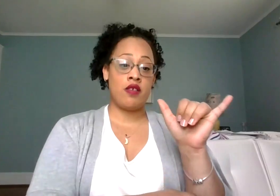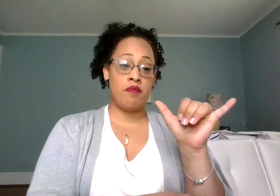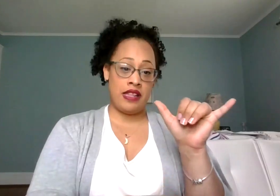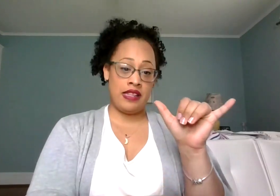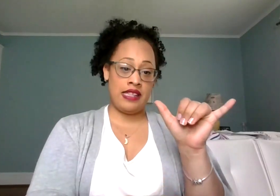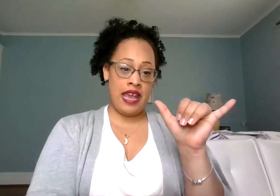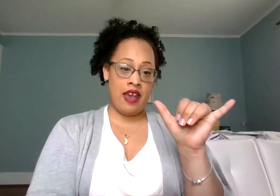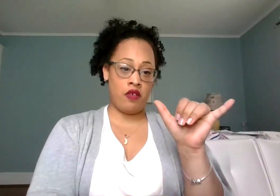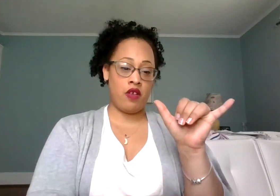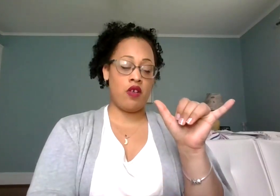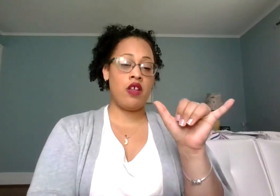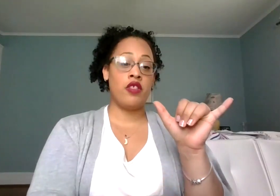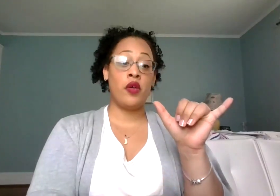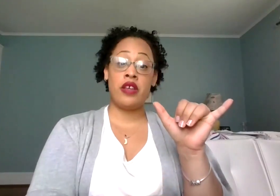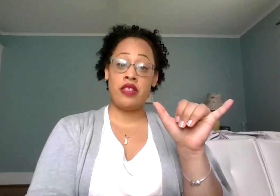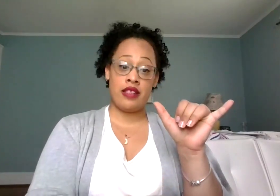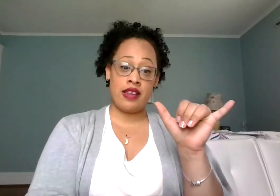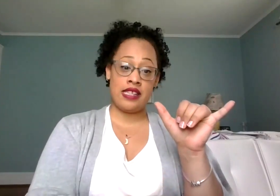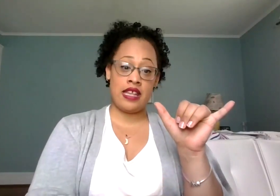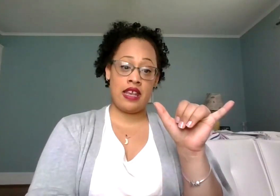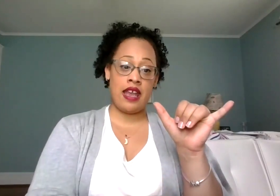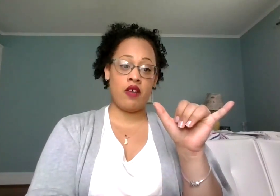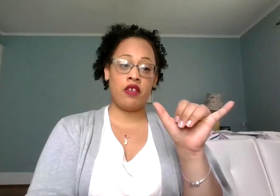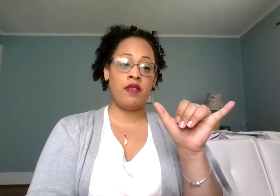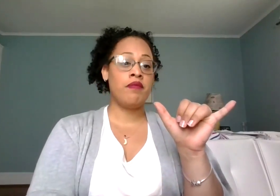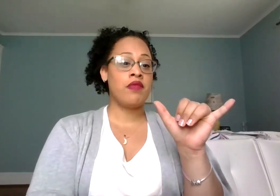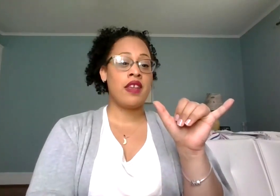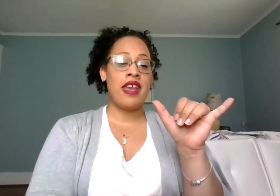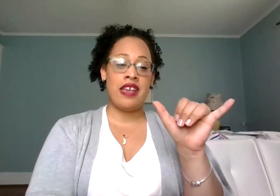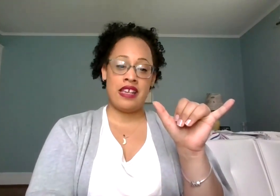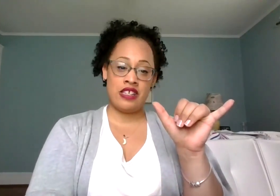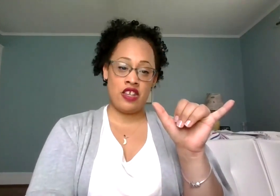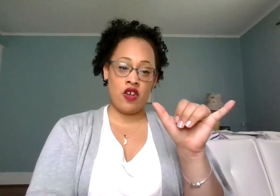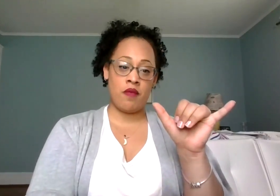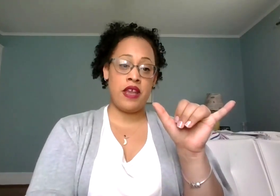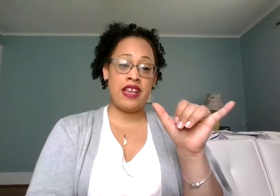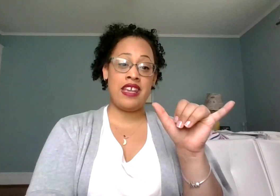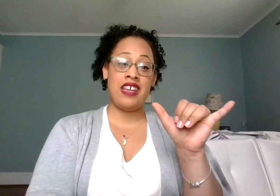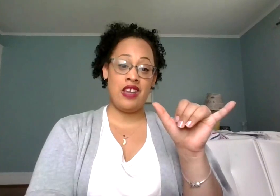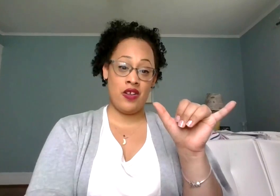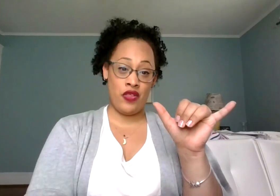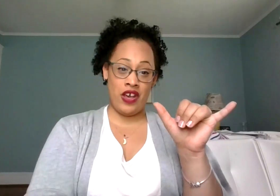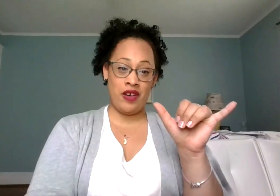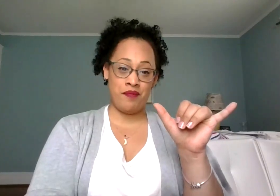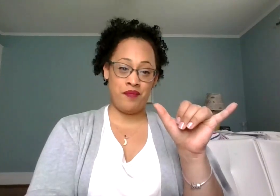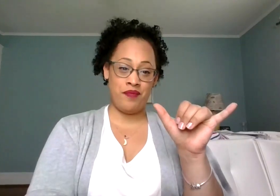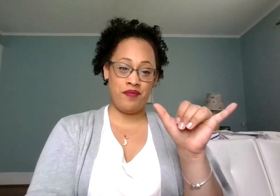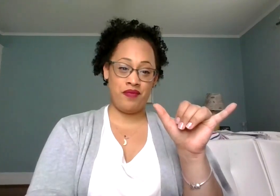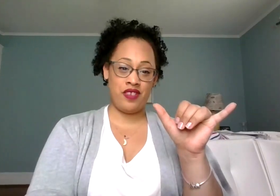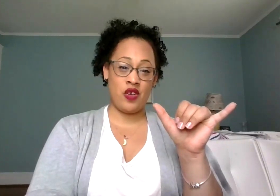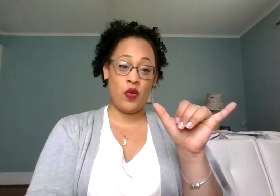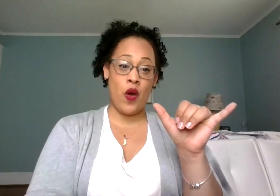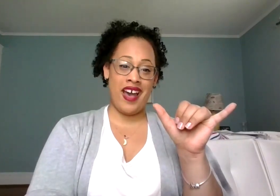bent down. The only thing that is sticking out is your pinky and your thumb. Y.